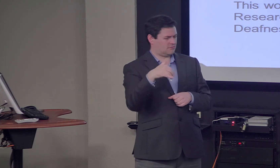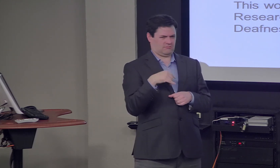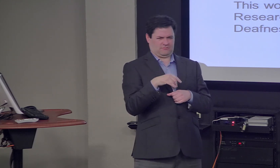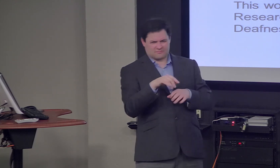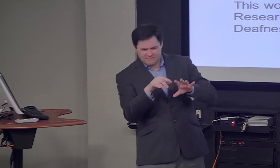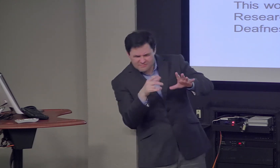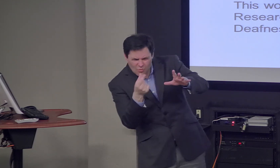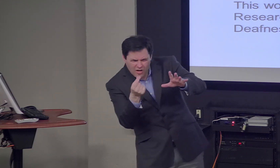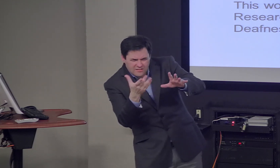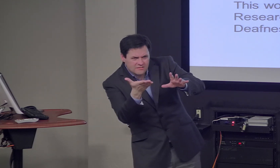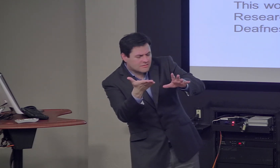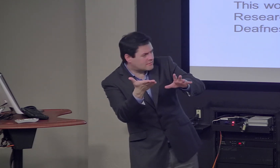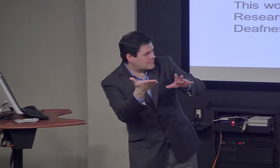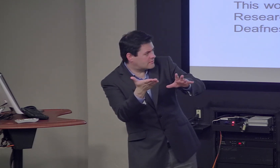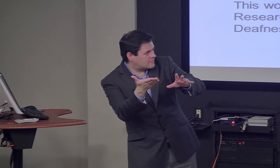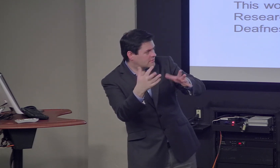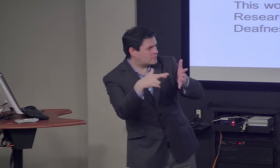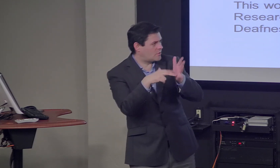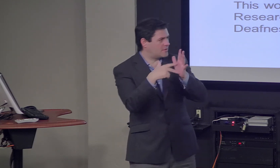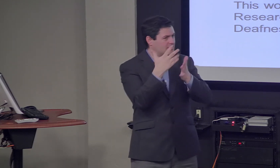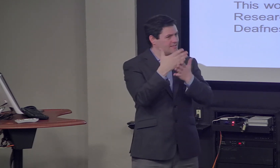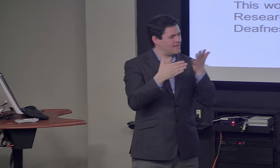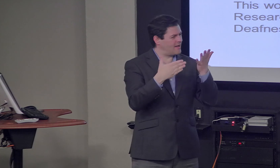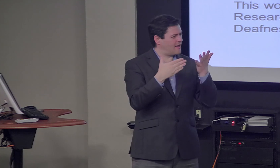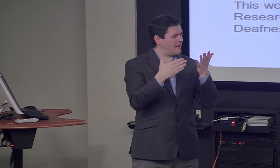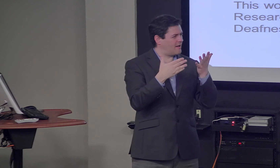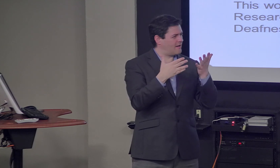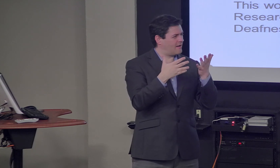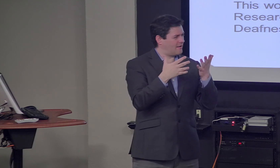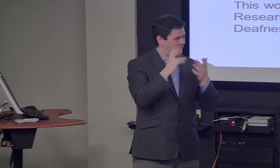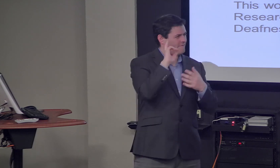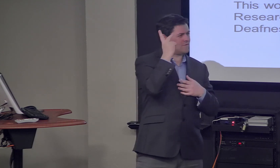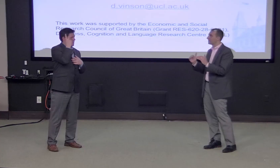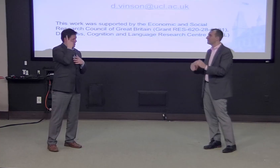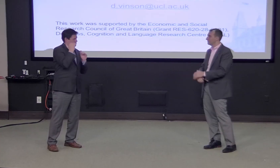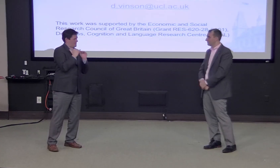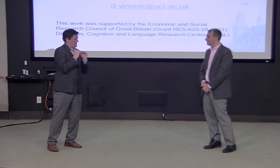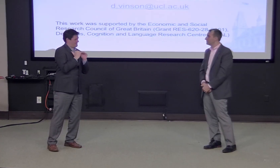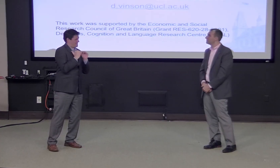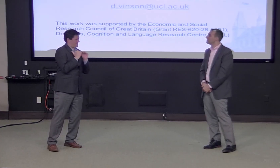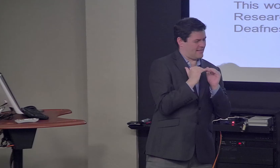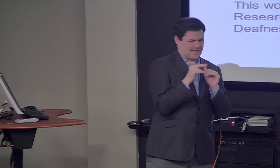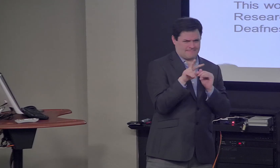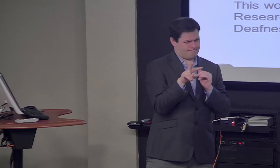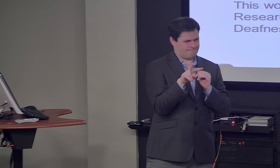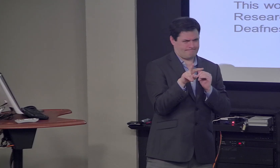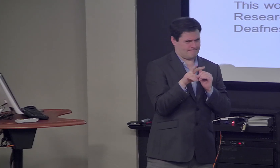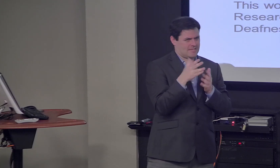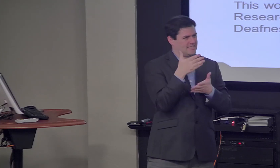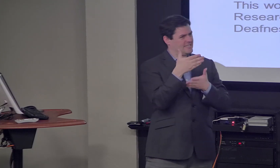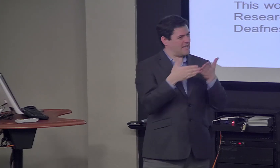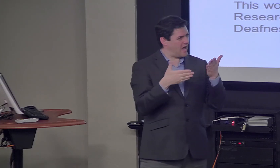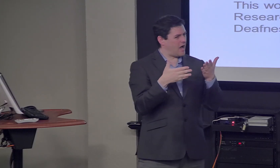kinds of errors of a language being produced that would be very difficult to understand, particularly on the phonological